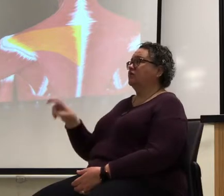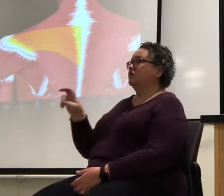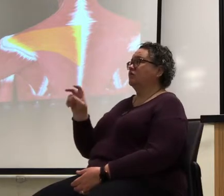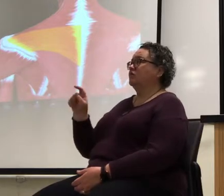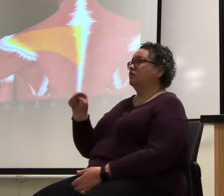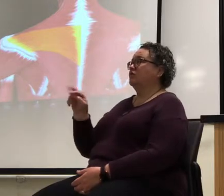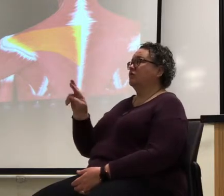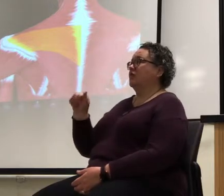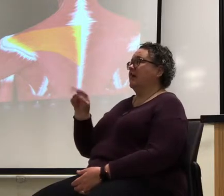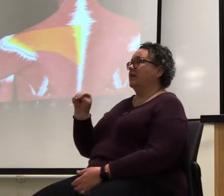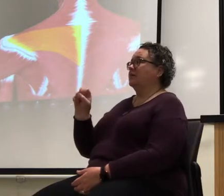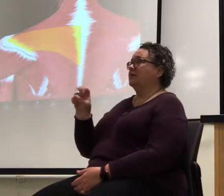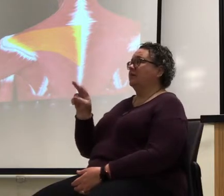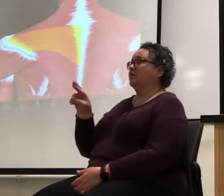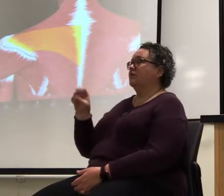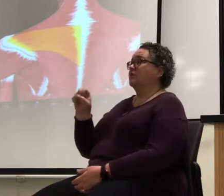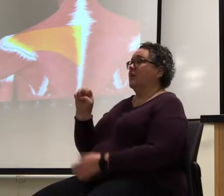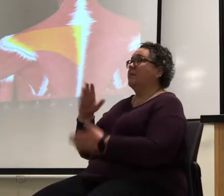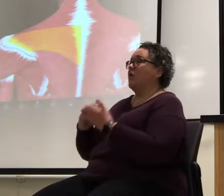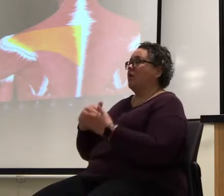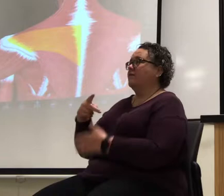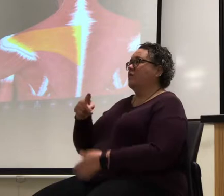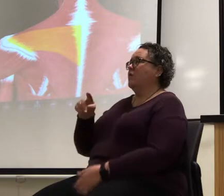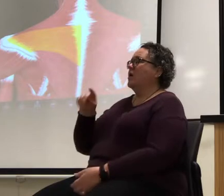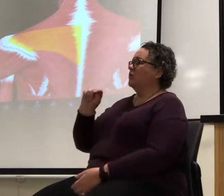part of trapezius.